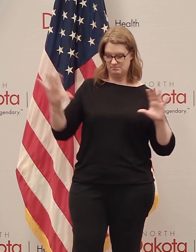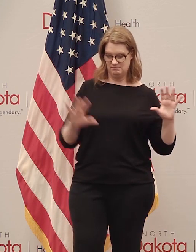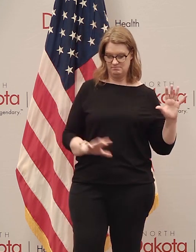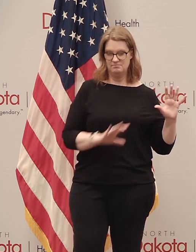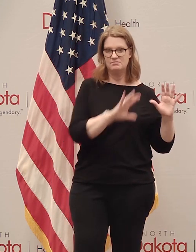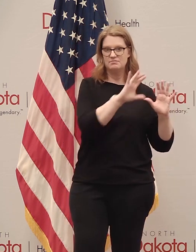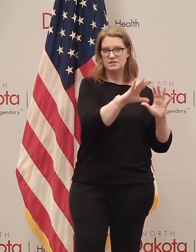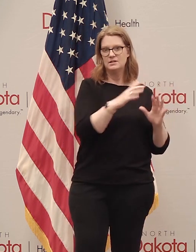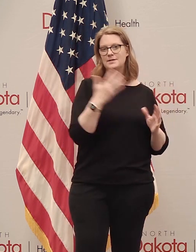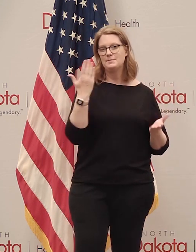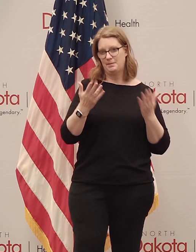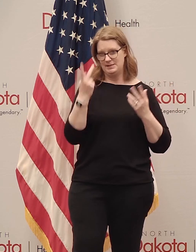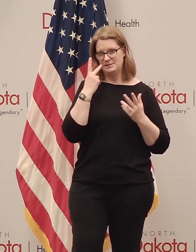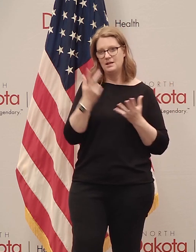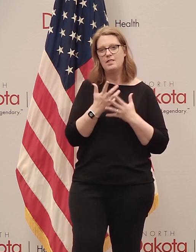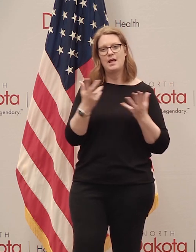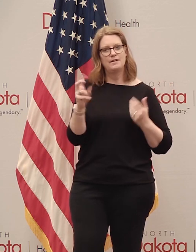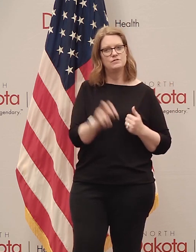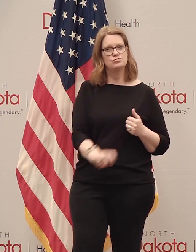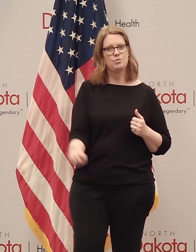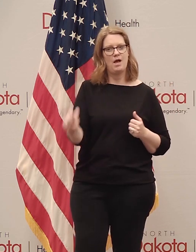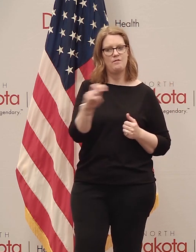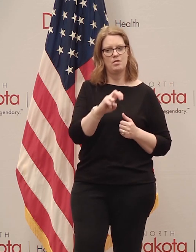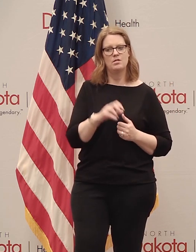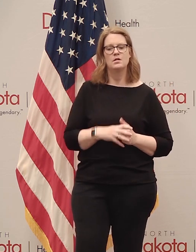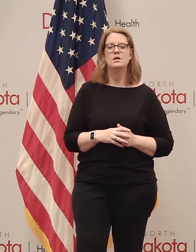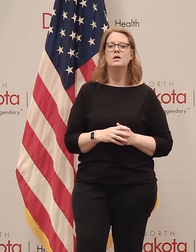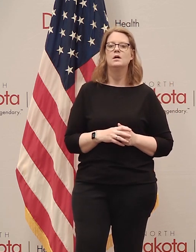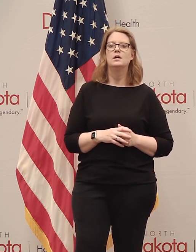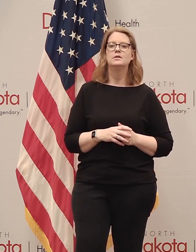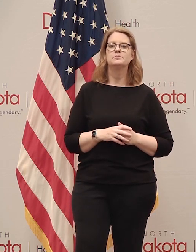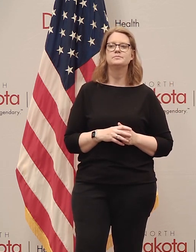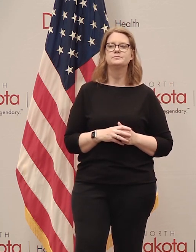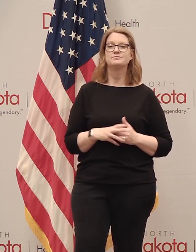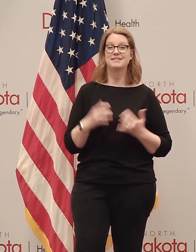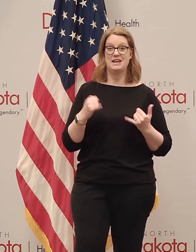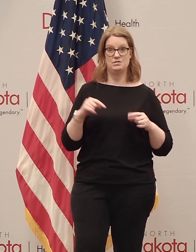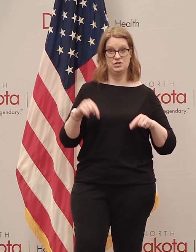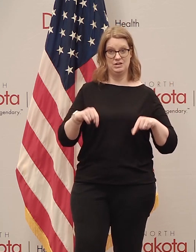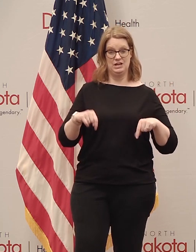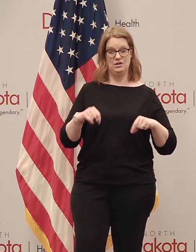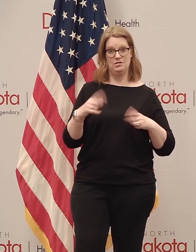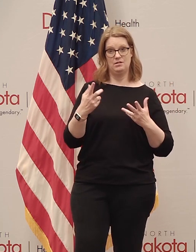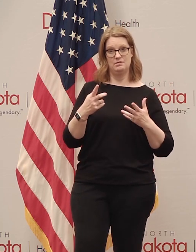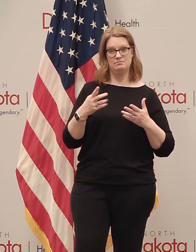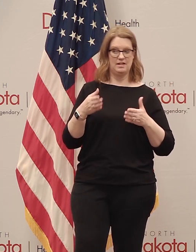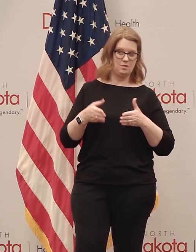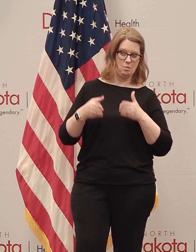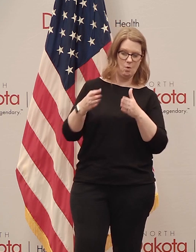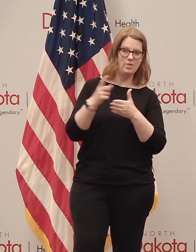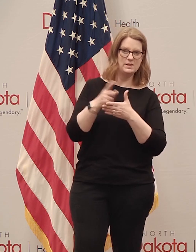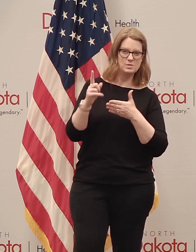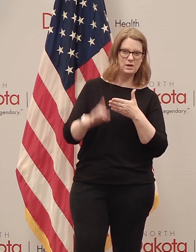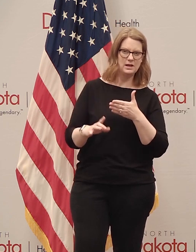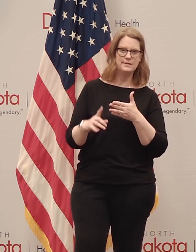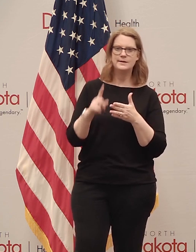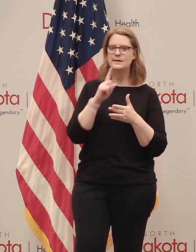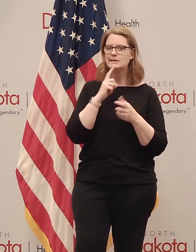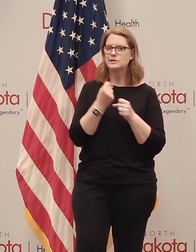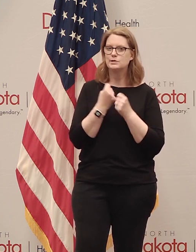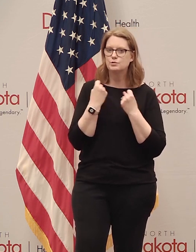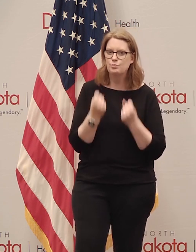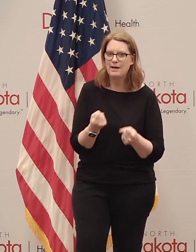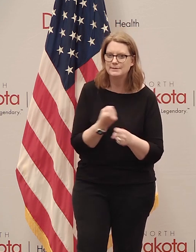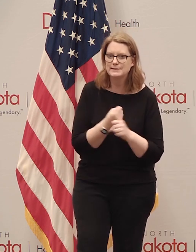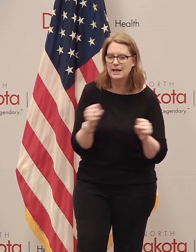could see a lot of travel. We again ask people as they're here and on the road this weekend to drive safely,